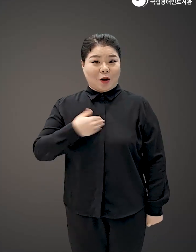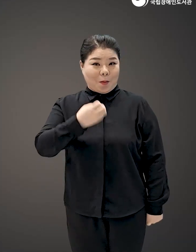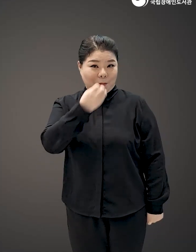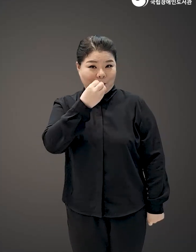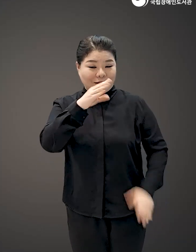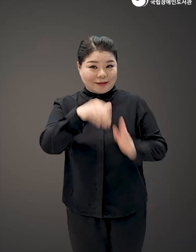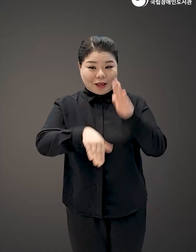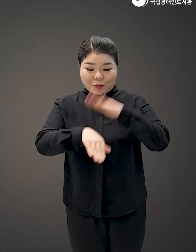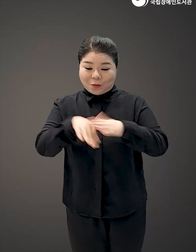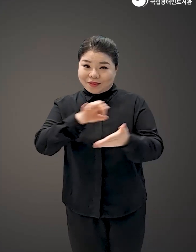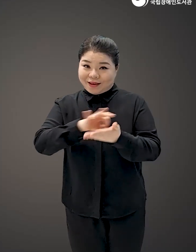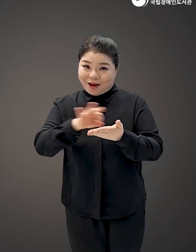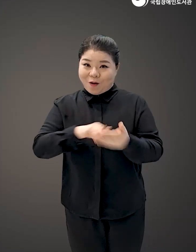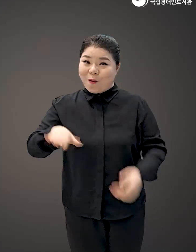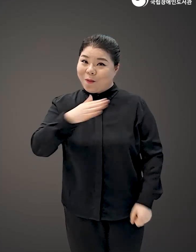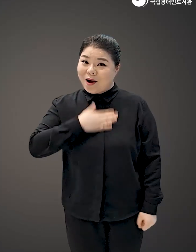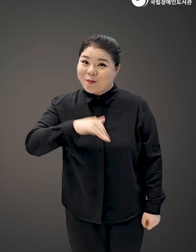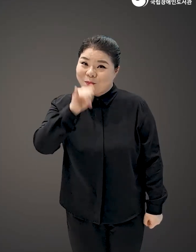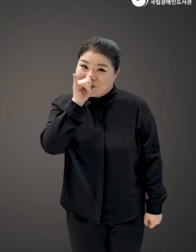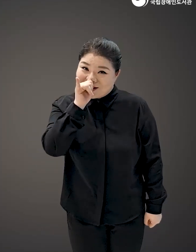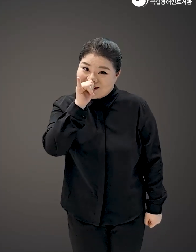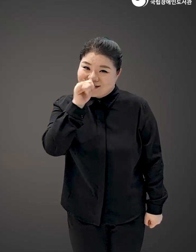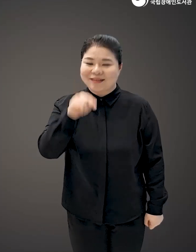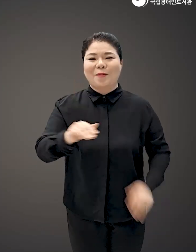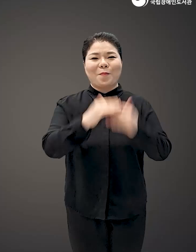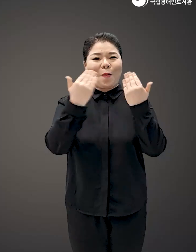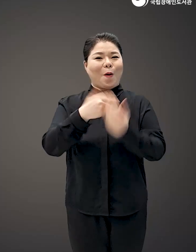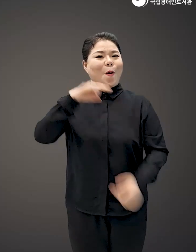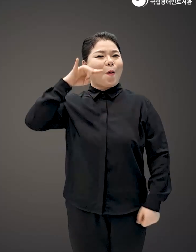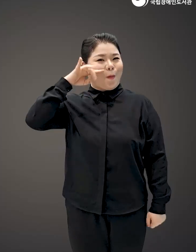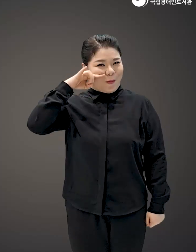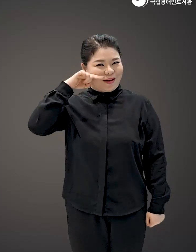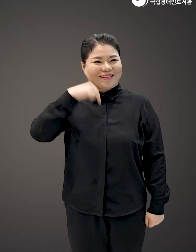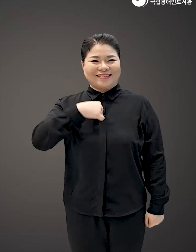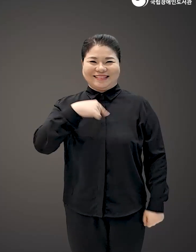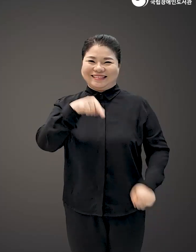hand when enjoying our food? You have it all here in the book.